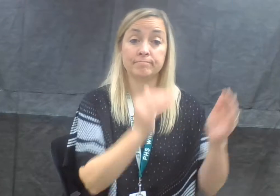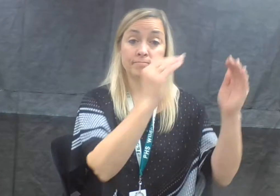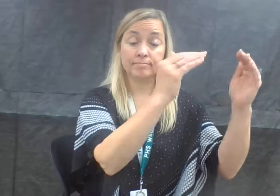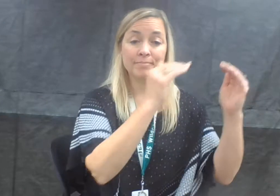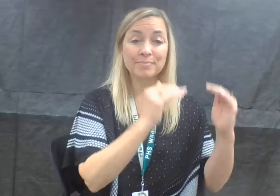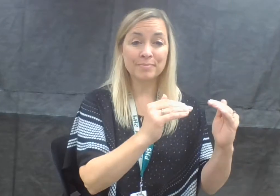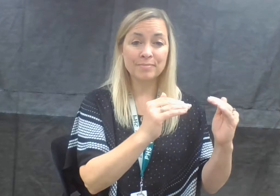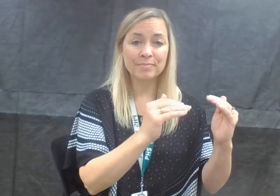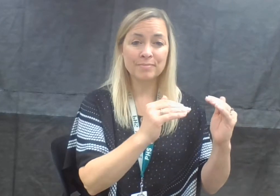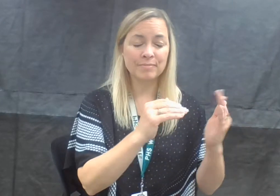Who said it?